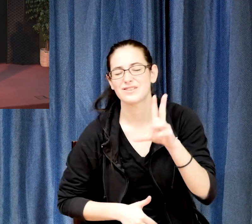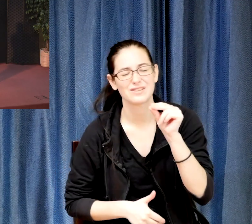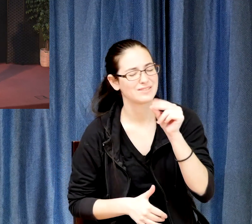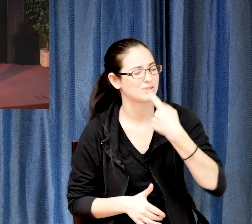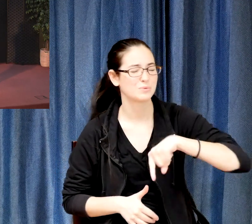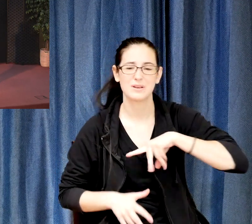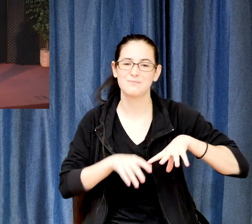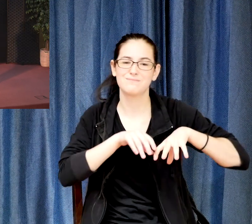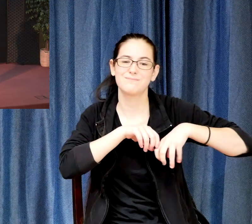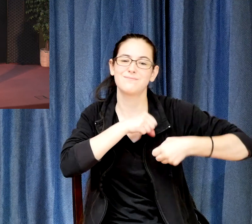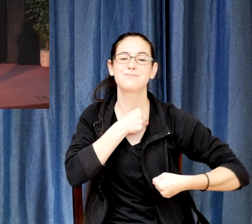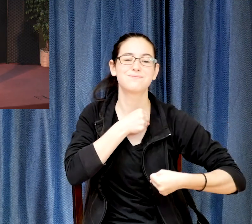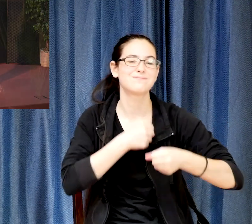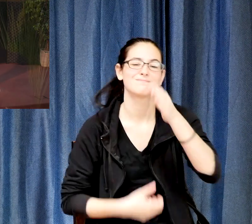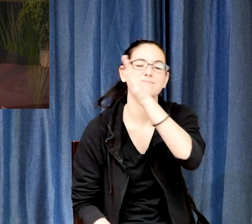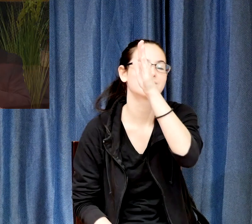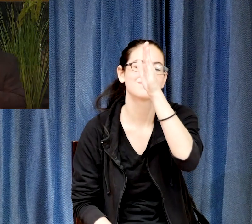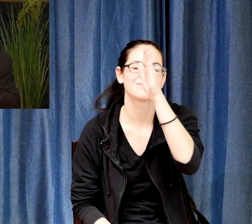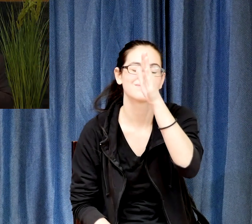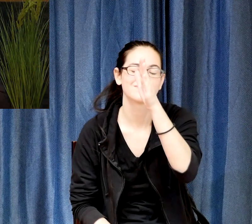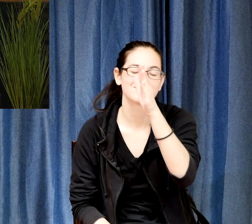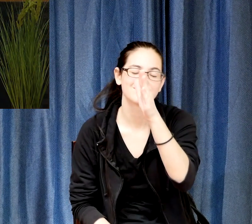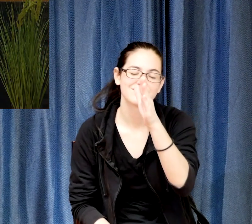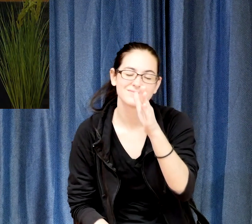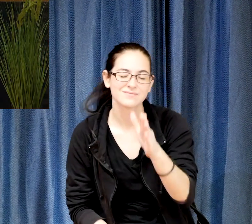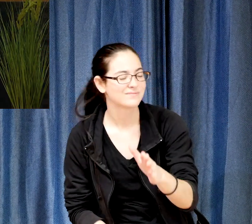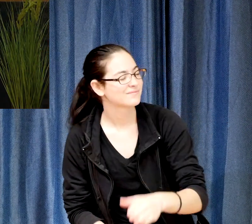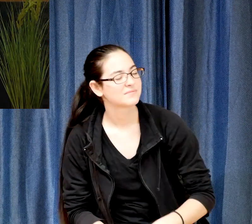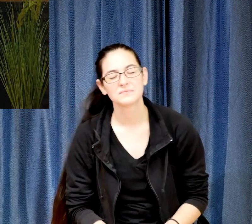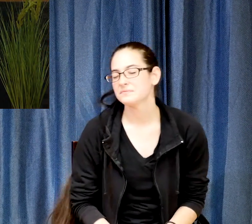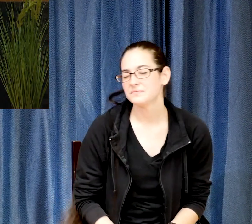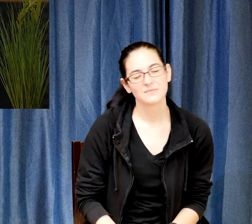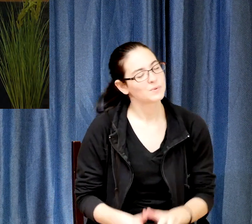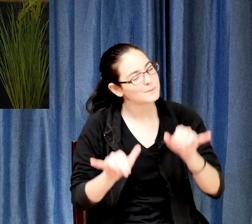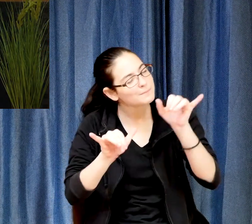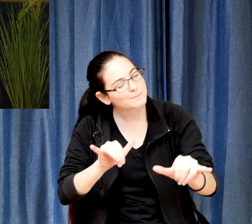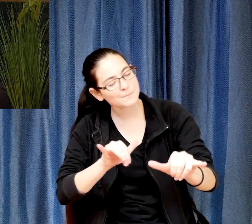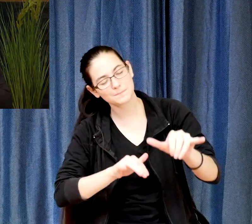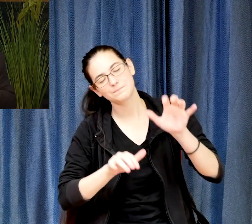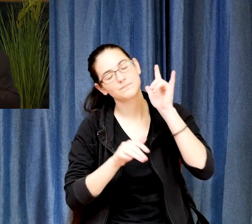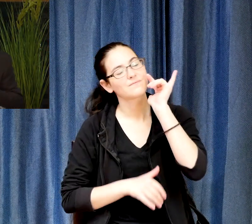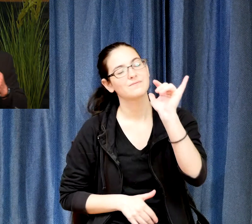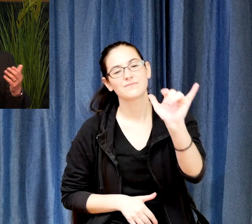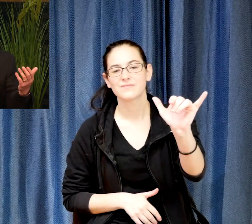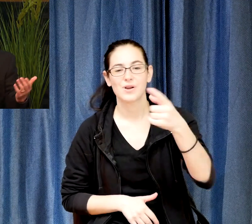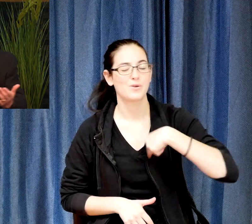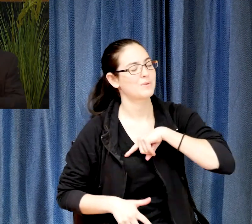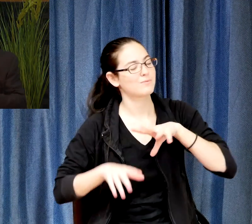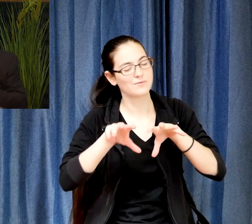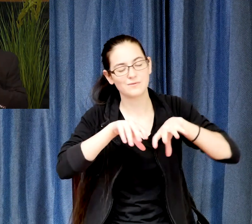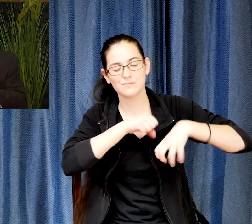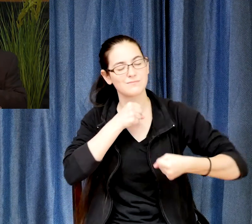never. We will never, no, never. We